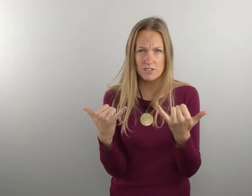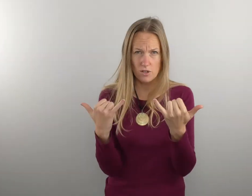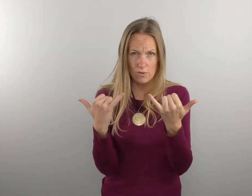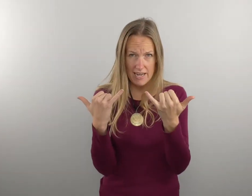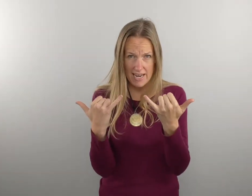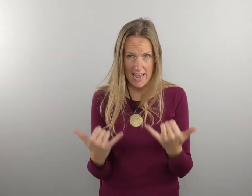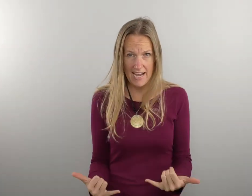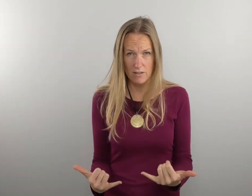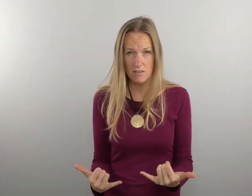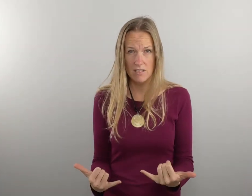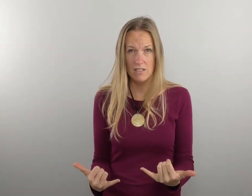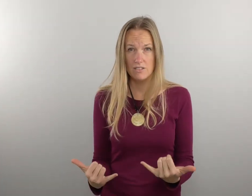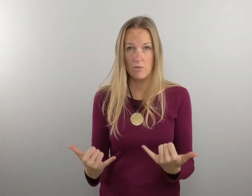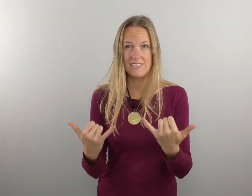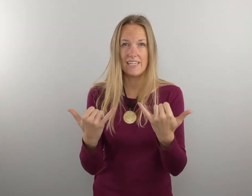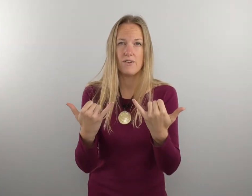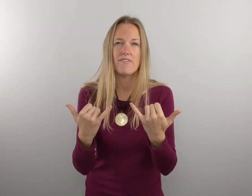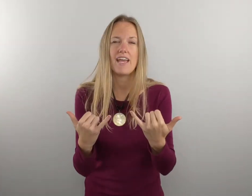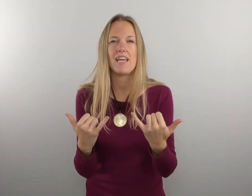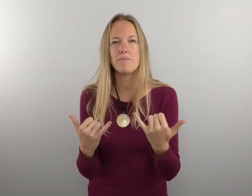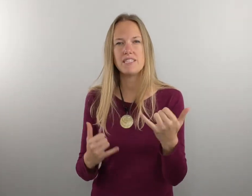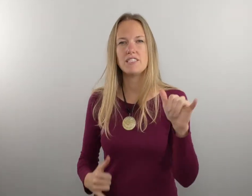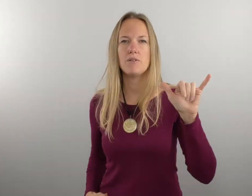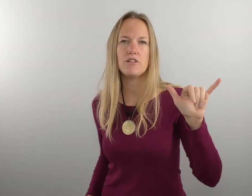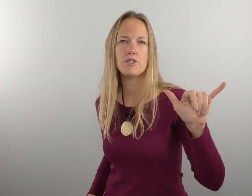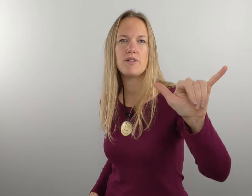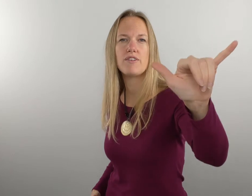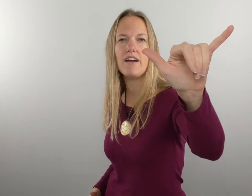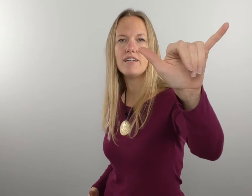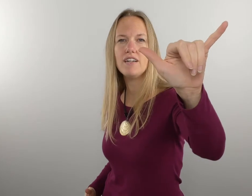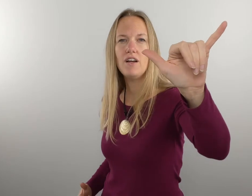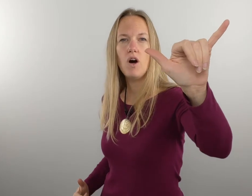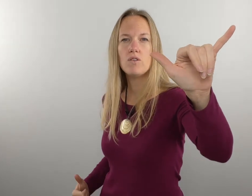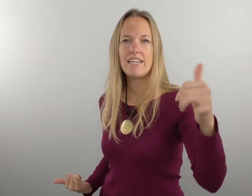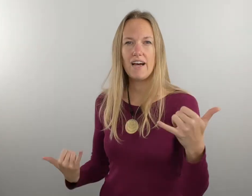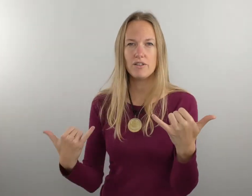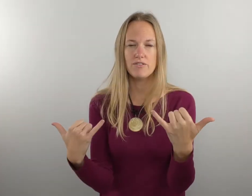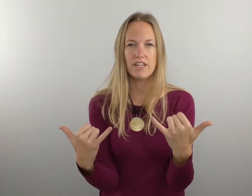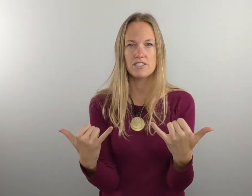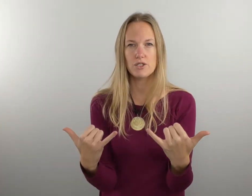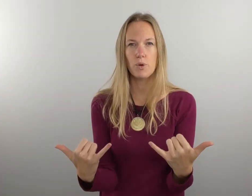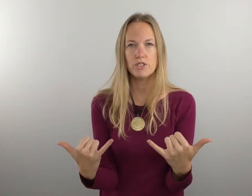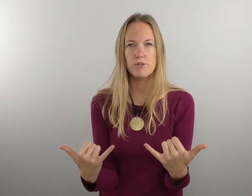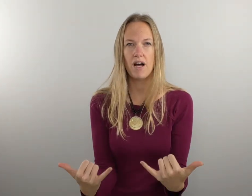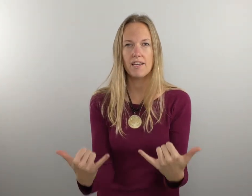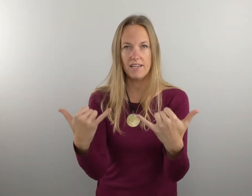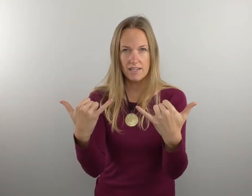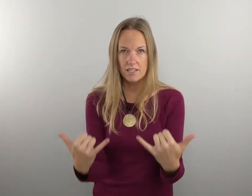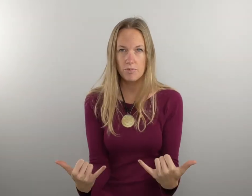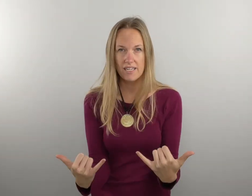So now, so once again, you have that hand position when you were doing forever, only now your fingers are towards your body and you bring it